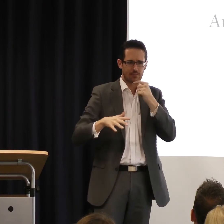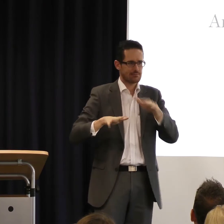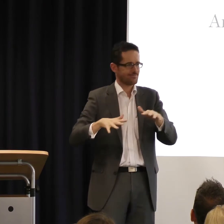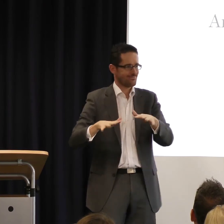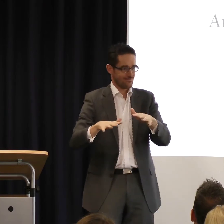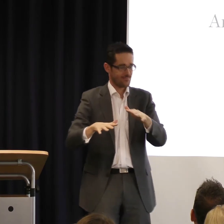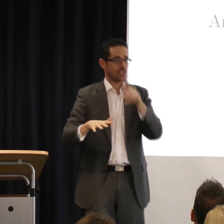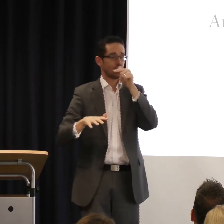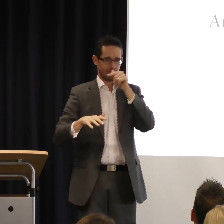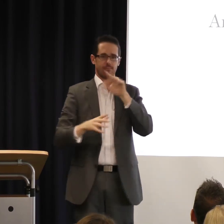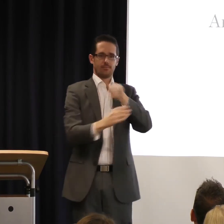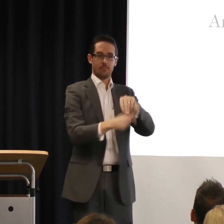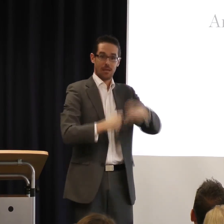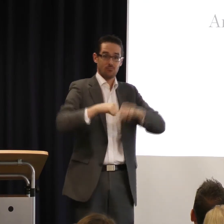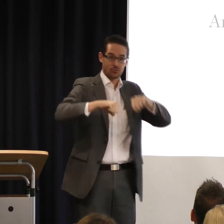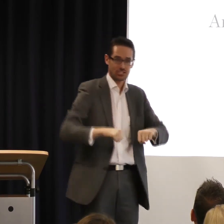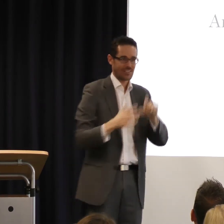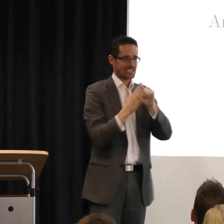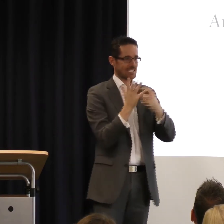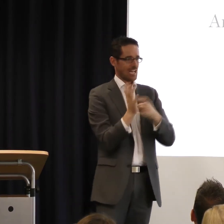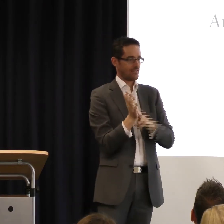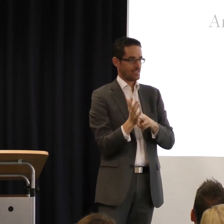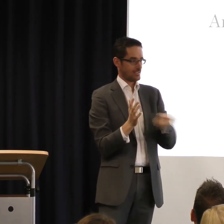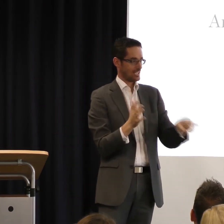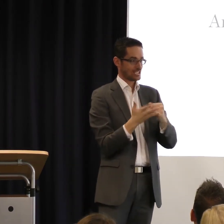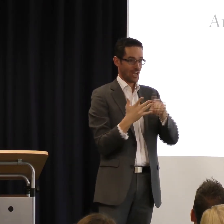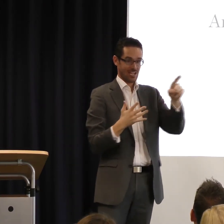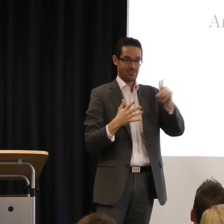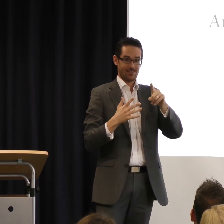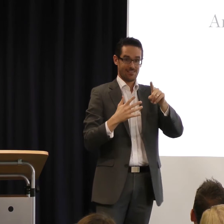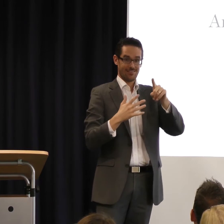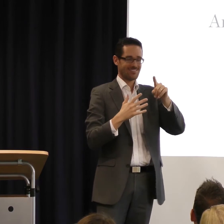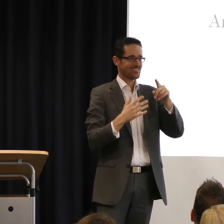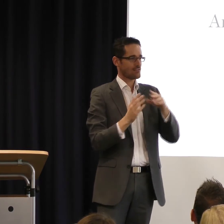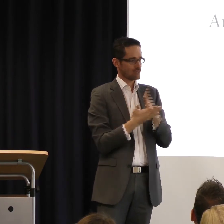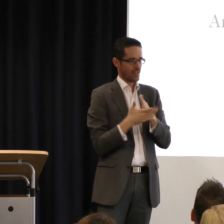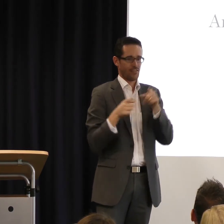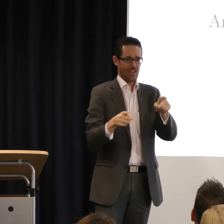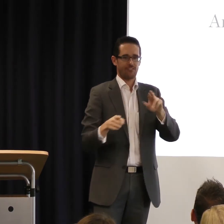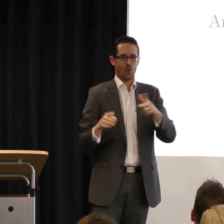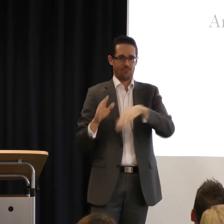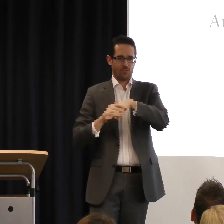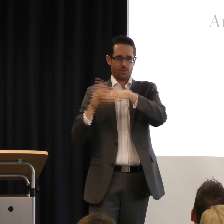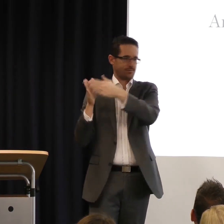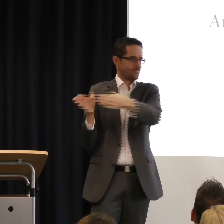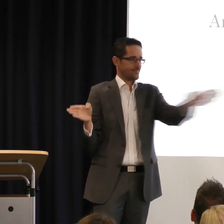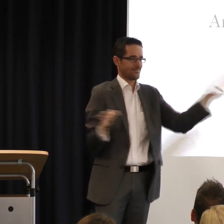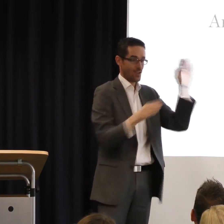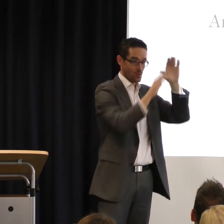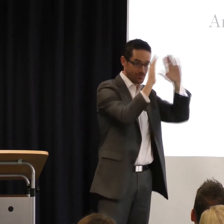2000 DSLV were on shaky ground, so John became president of DSLV at the same time. So he was there for the